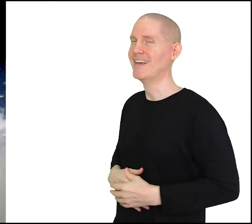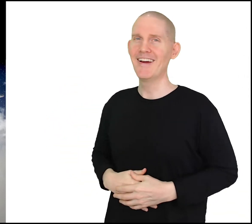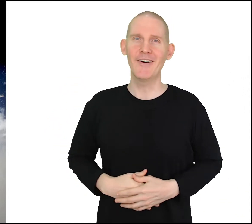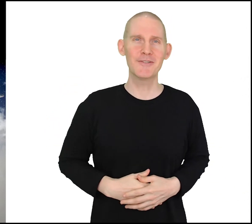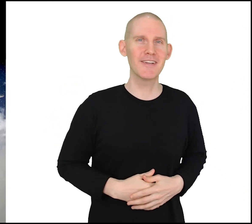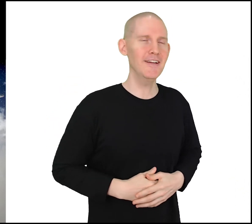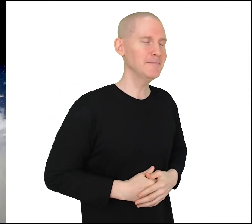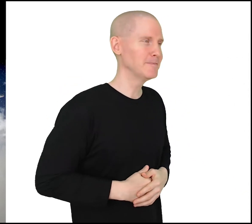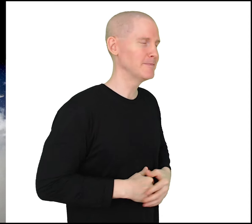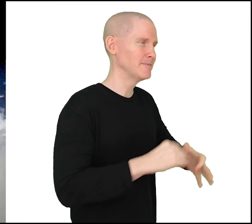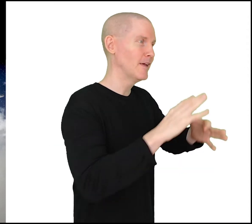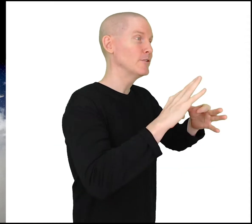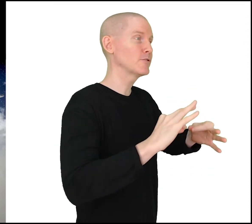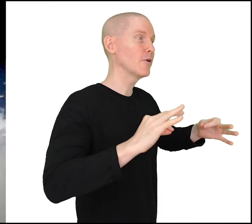Other side, story.